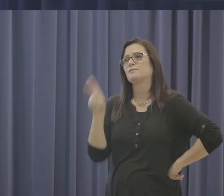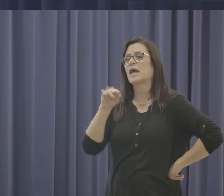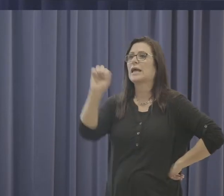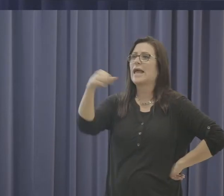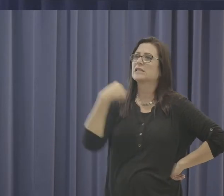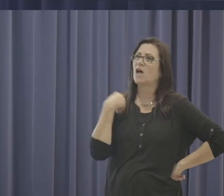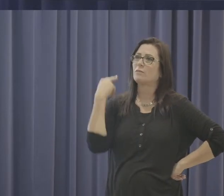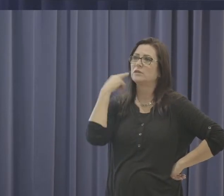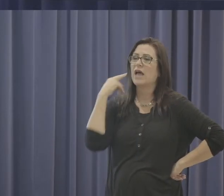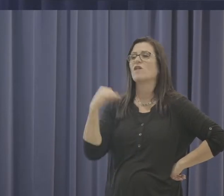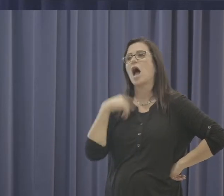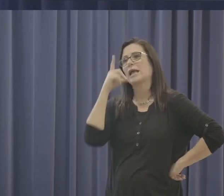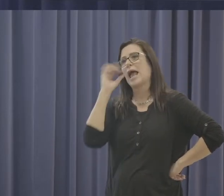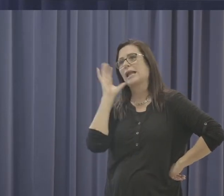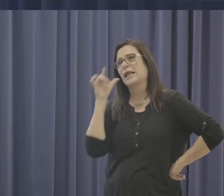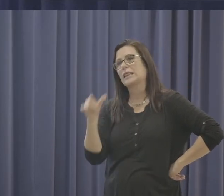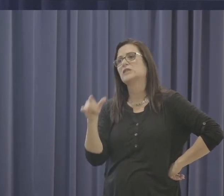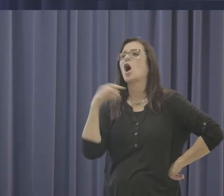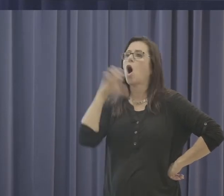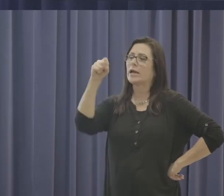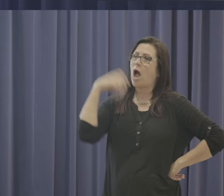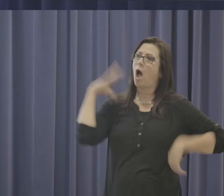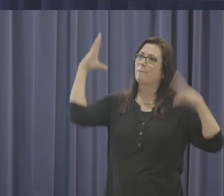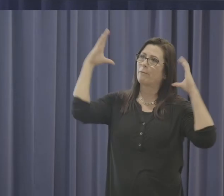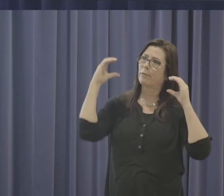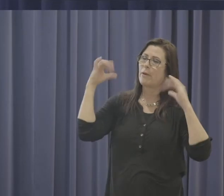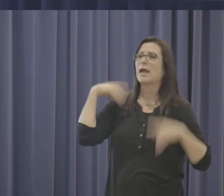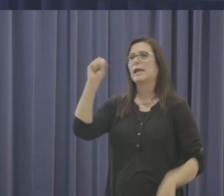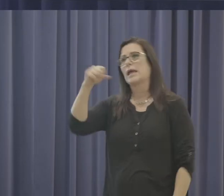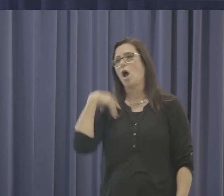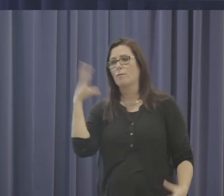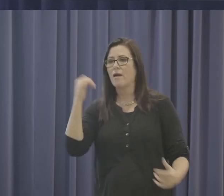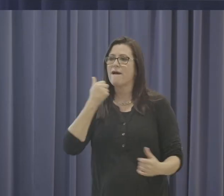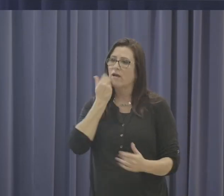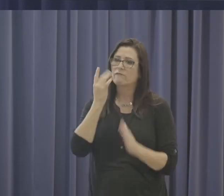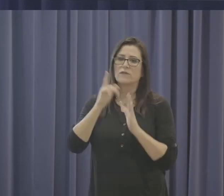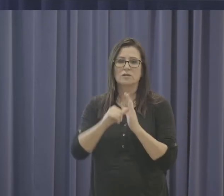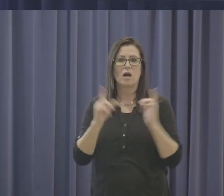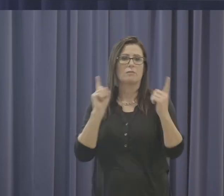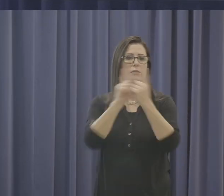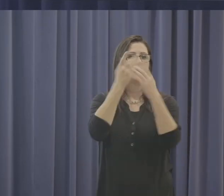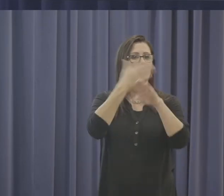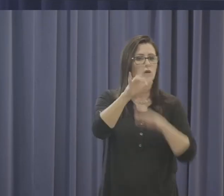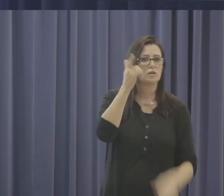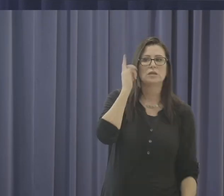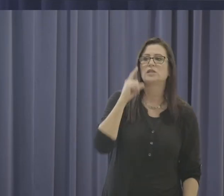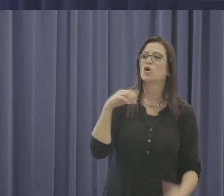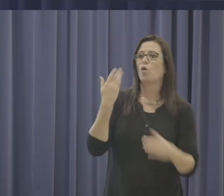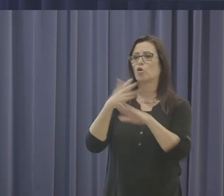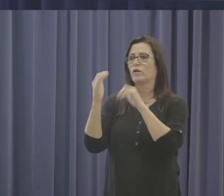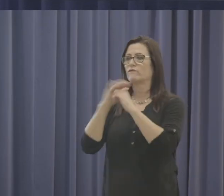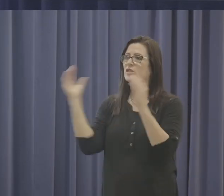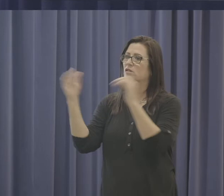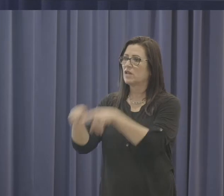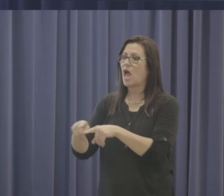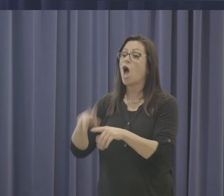their hearing loss over and over again to new teachers and classmates. So through the